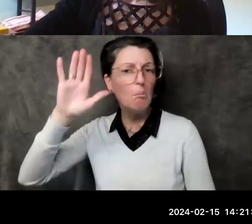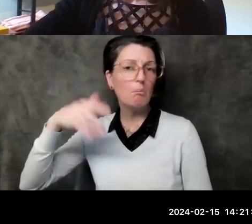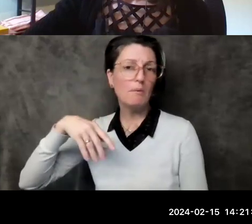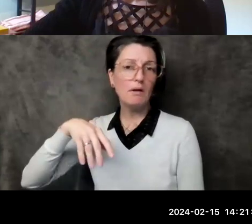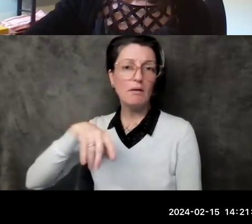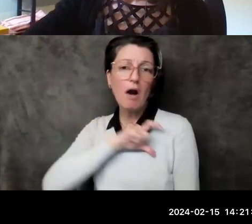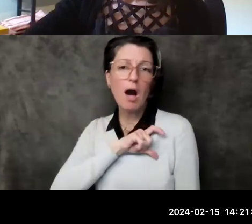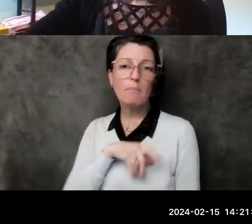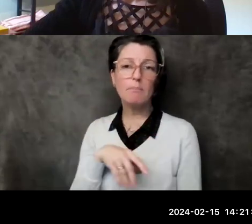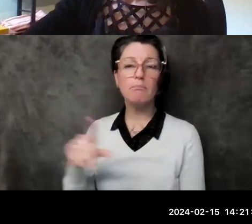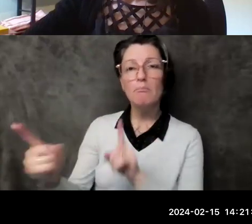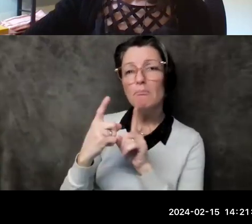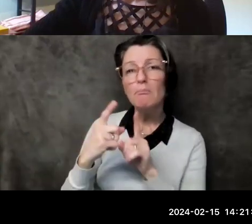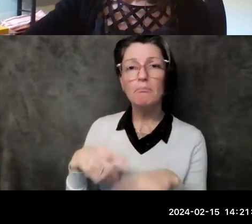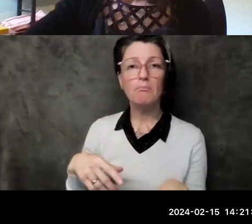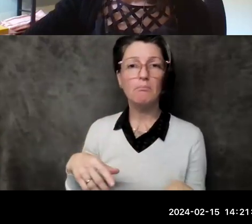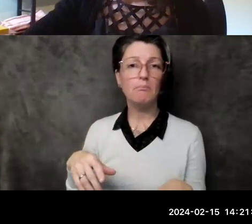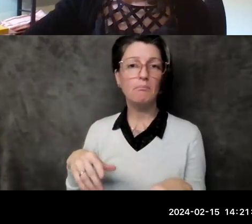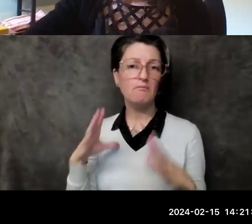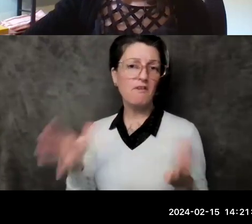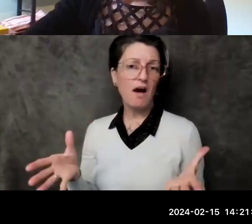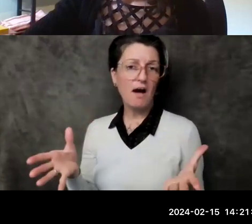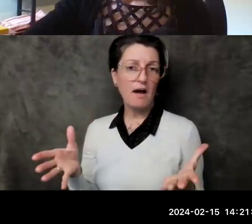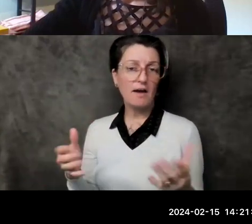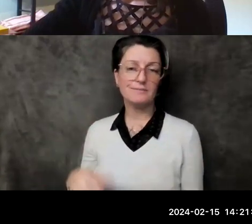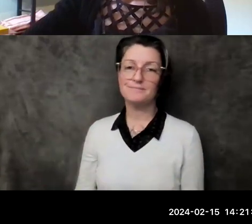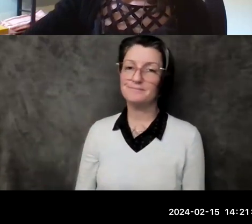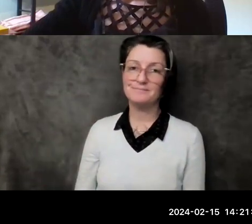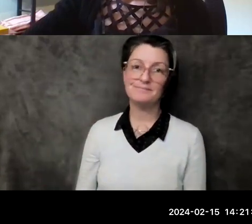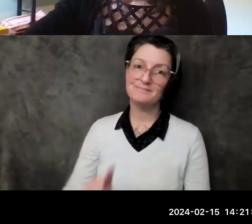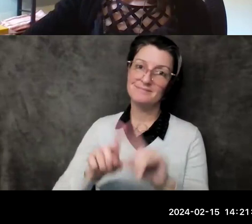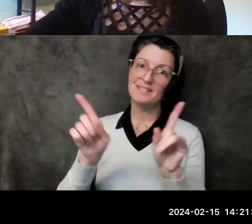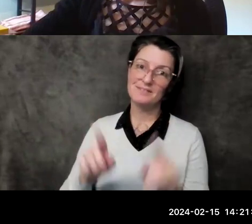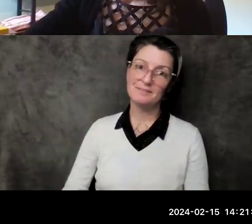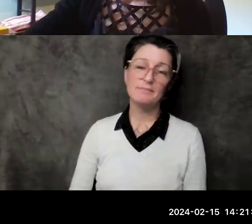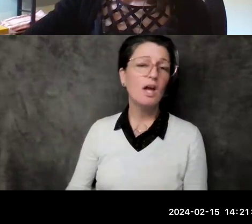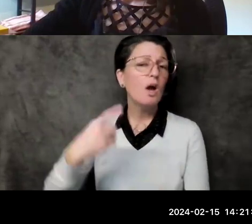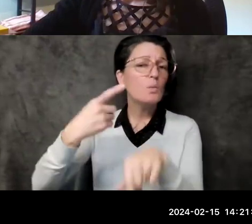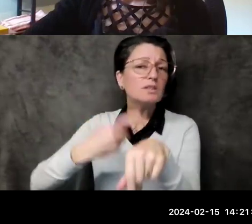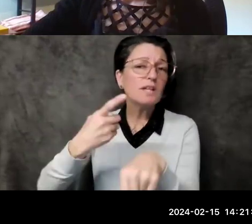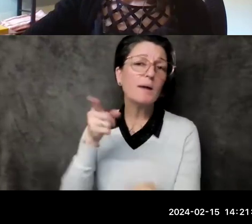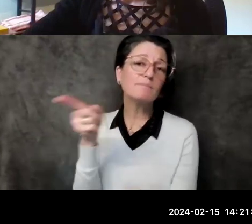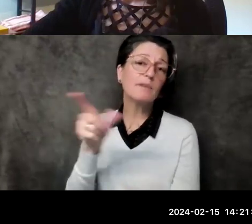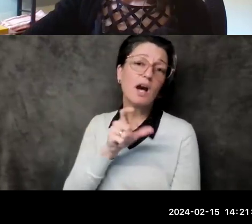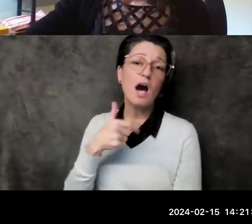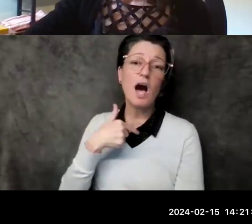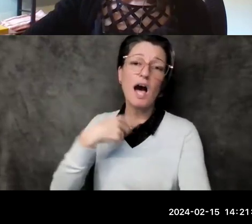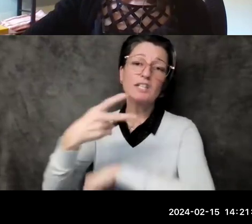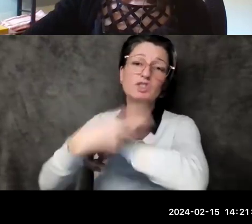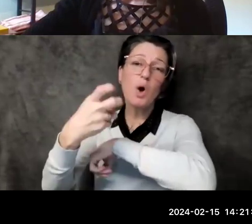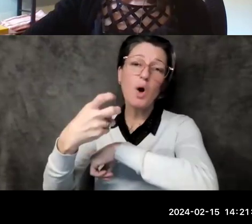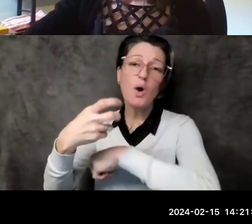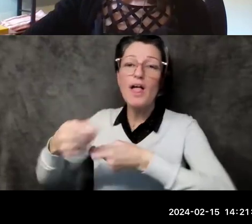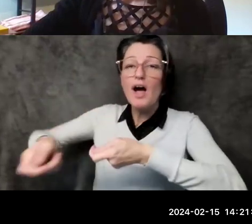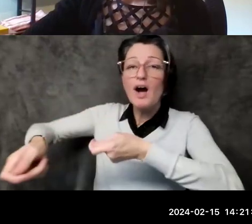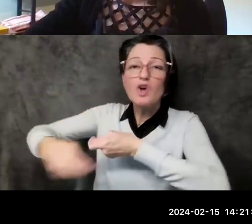And, you know, that was very different, right? It was like, you know, yeah, there was this time that, you know, we stole the golf carts at Pebble